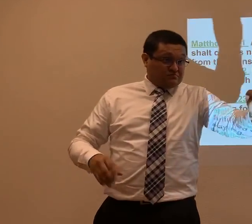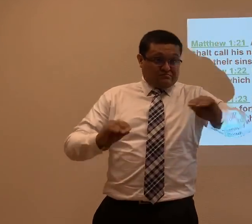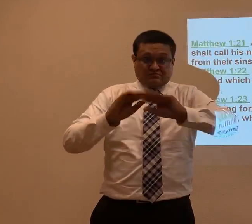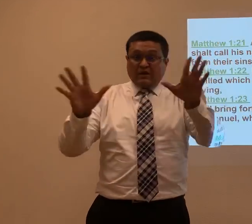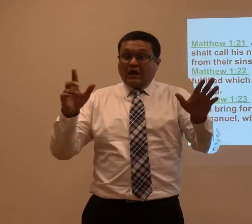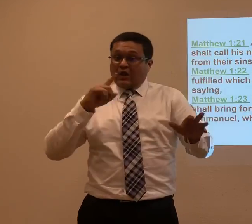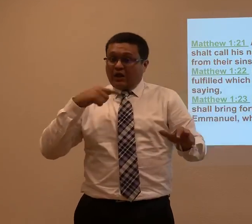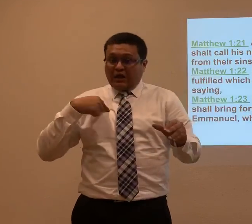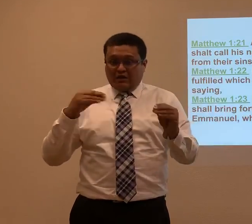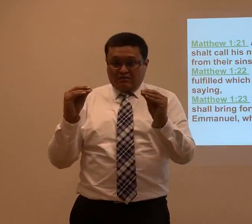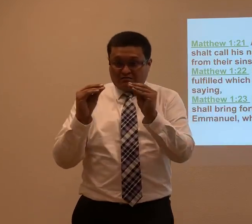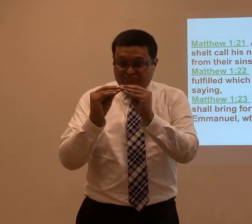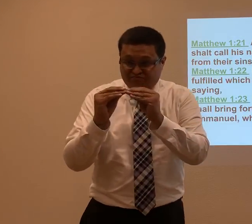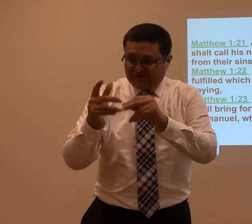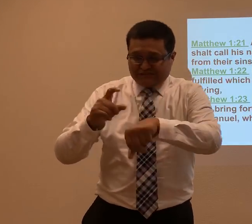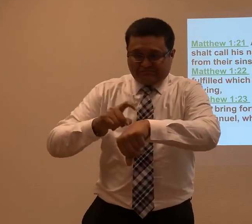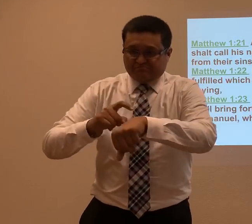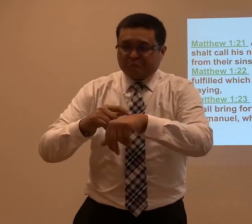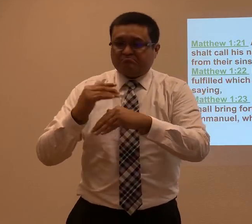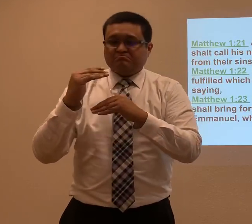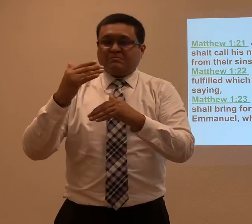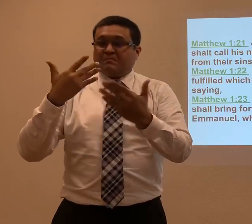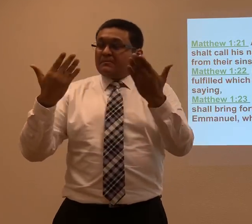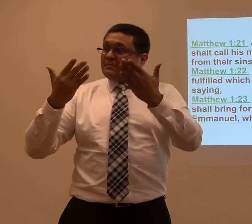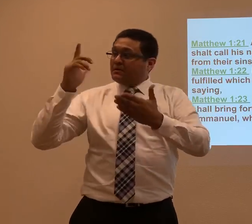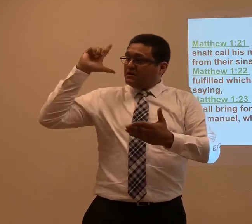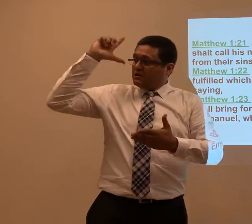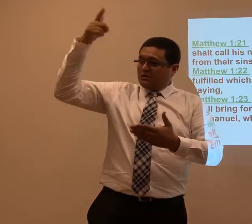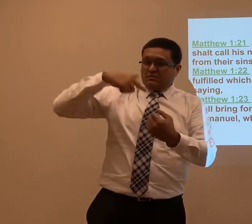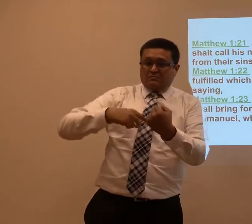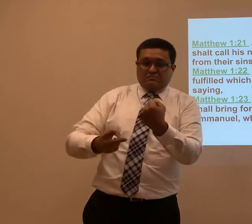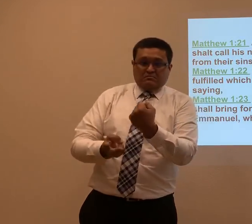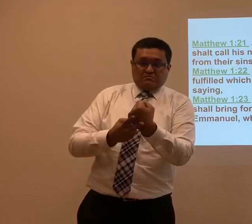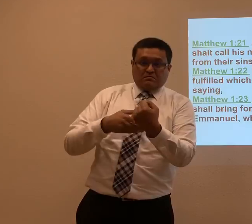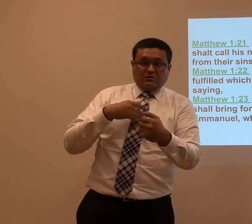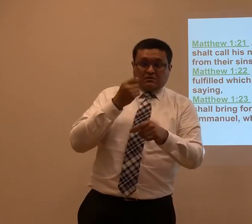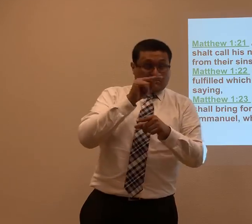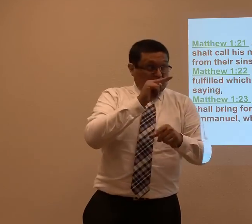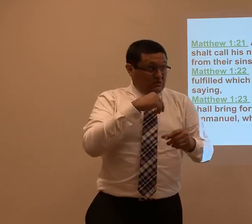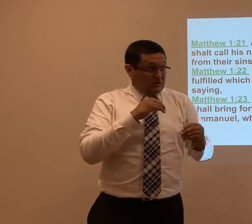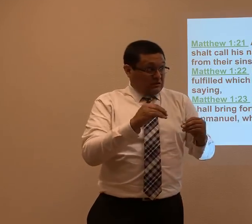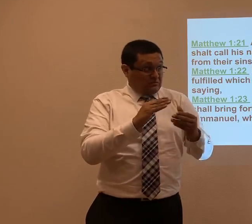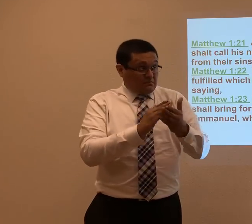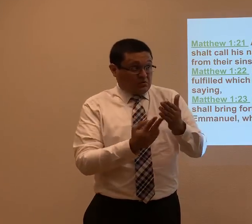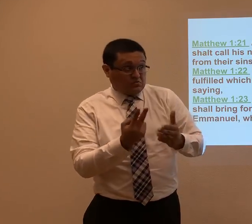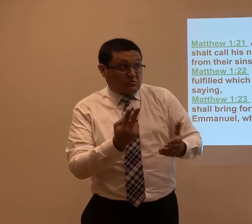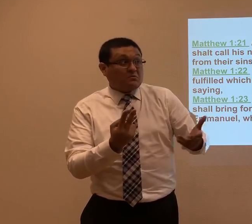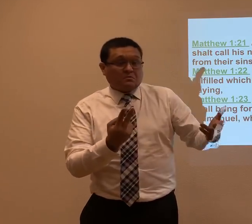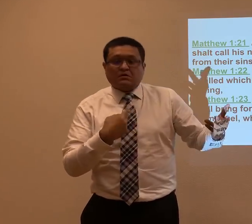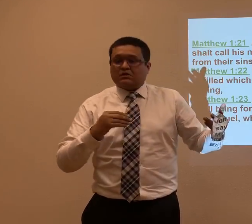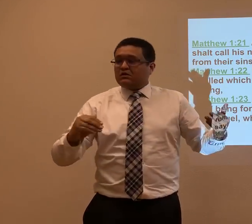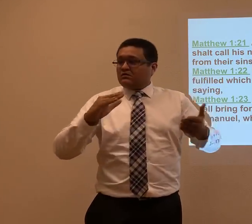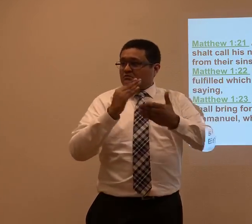him. So I have more, but I'm running out of time. Perhaps I can save this and I can teach more, add more